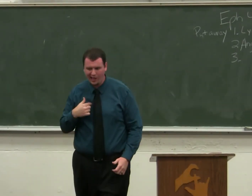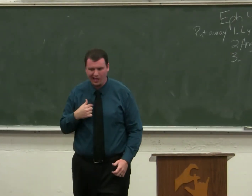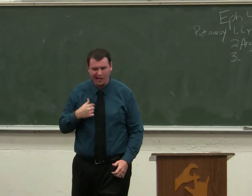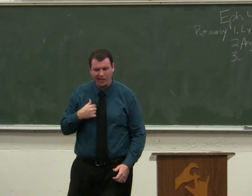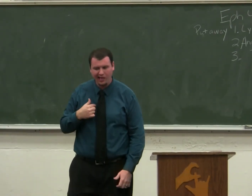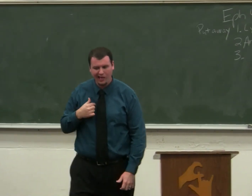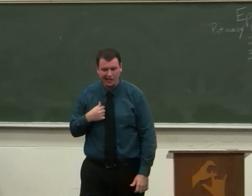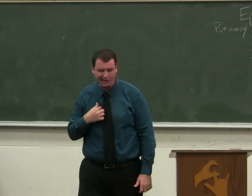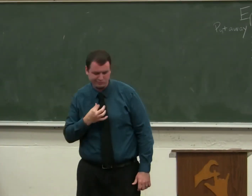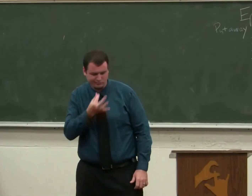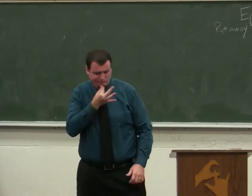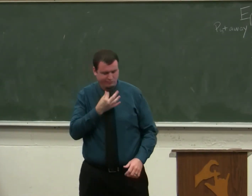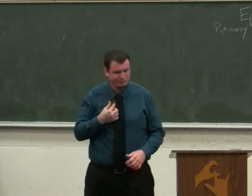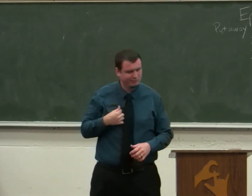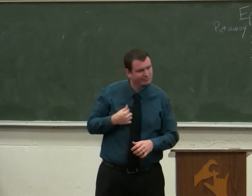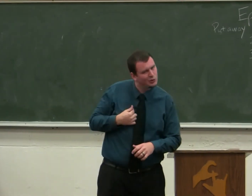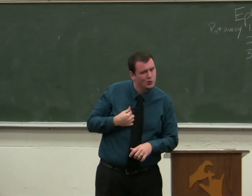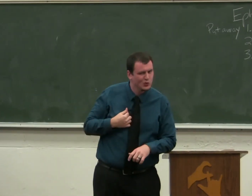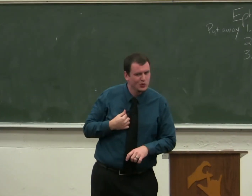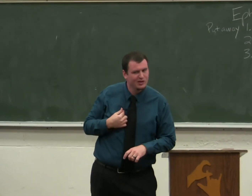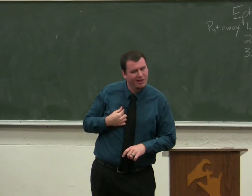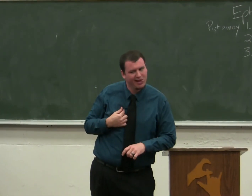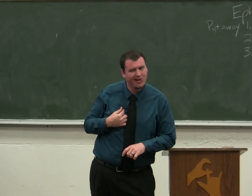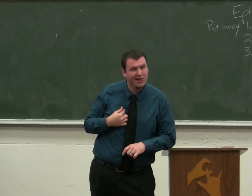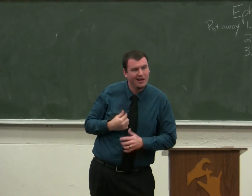Oh, I want to steal, and I'm pretty good at it.